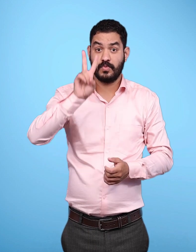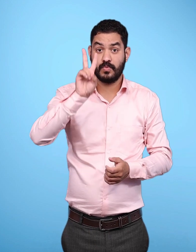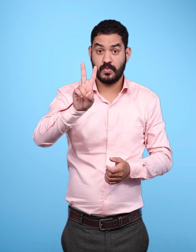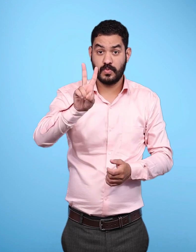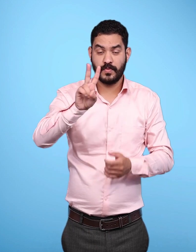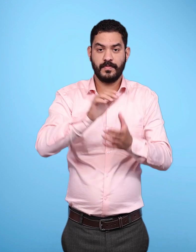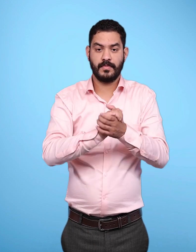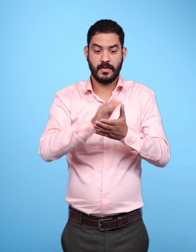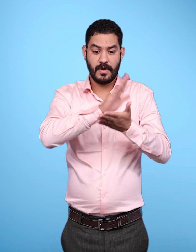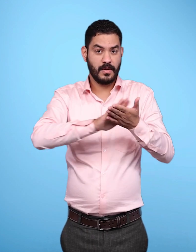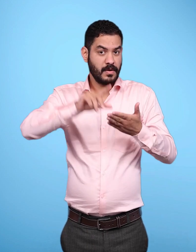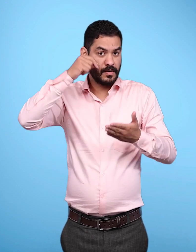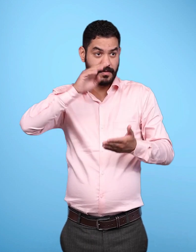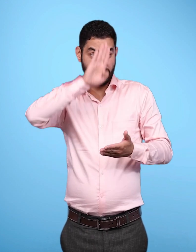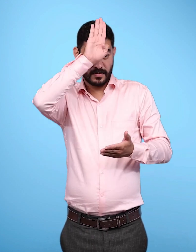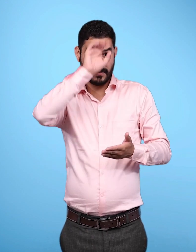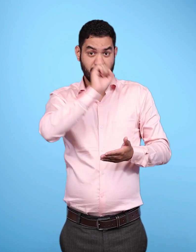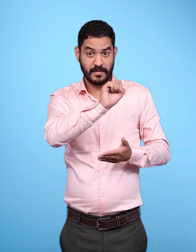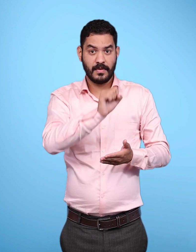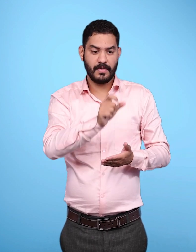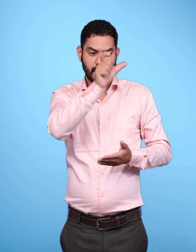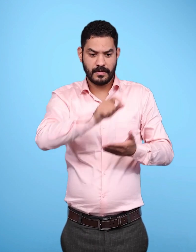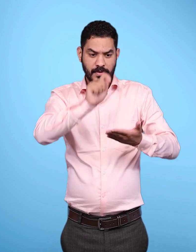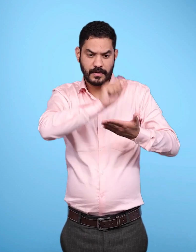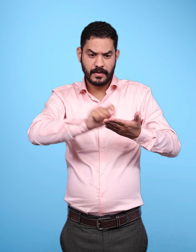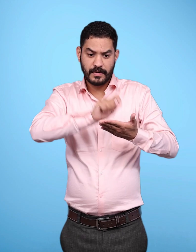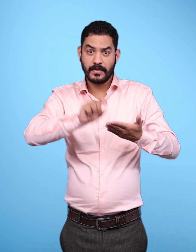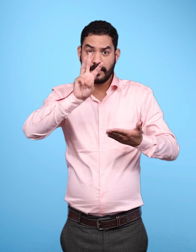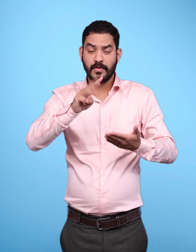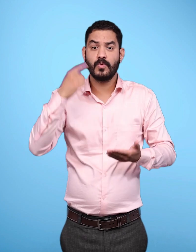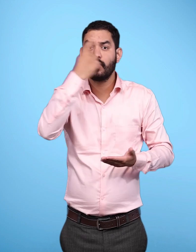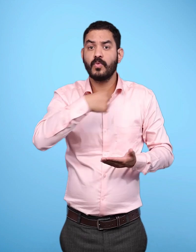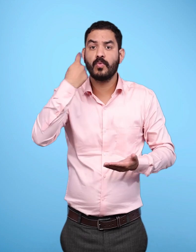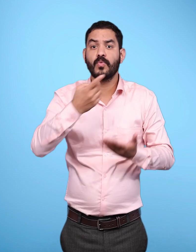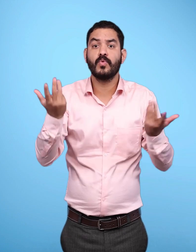2. Mention 3 authors who wrote about Harshvardhan.